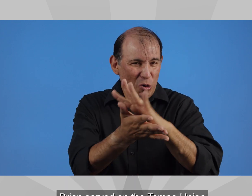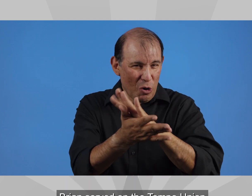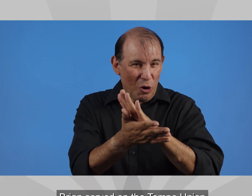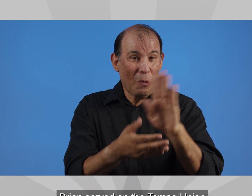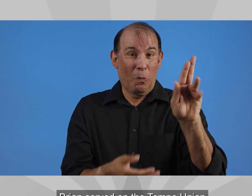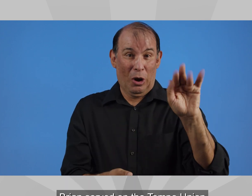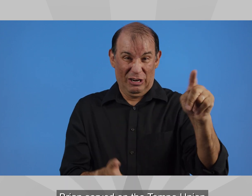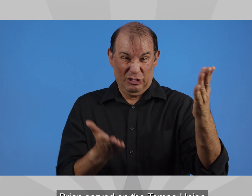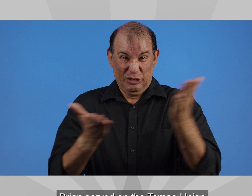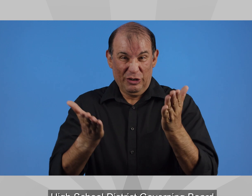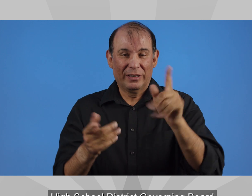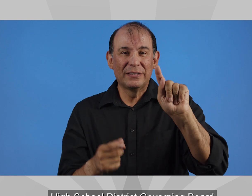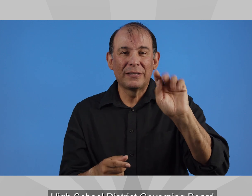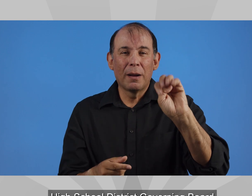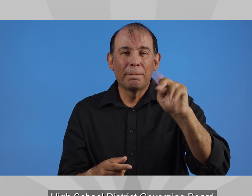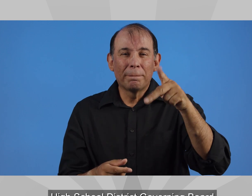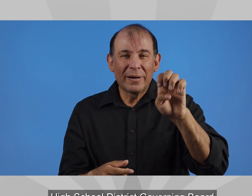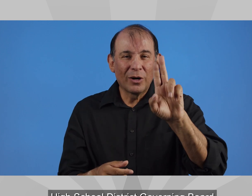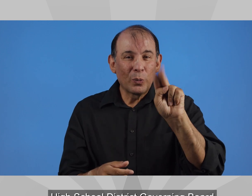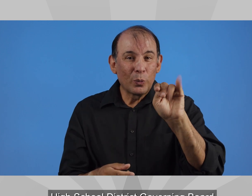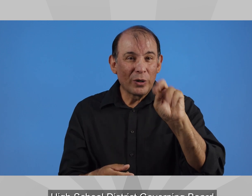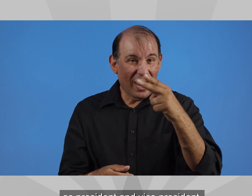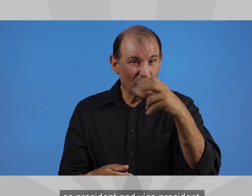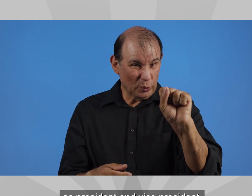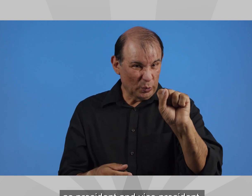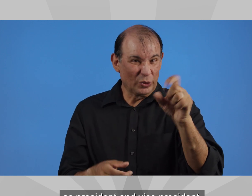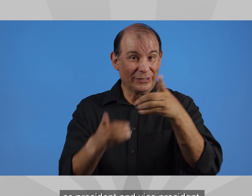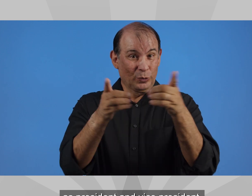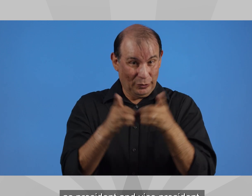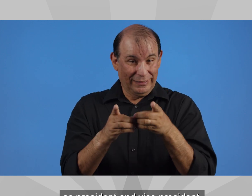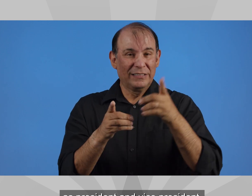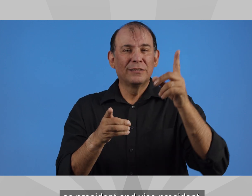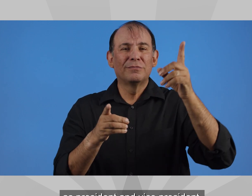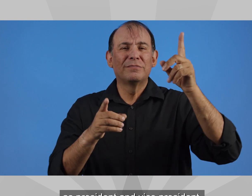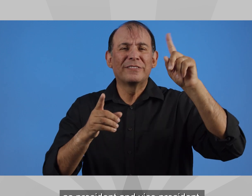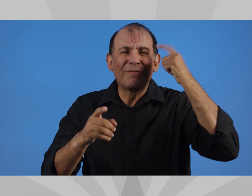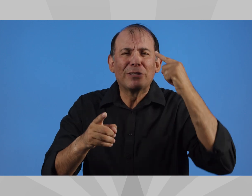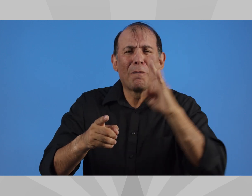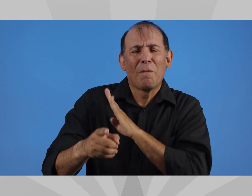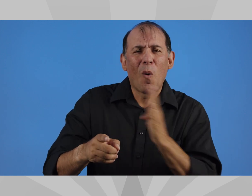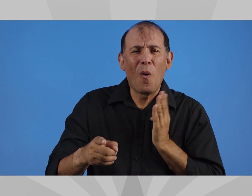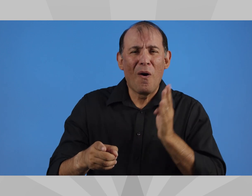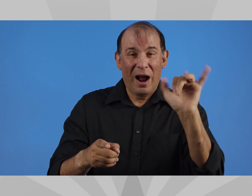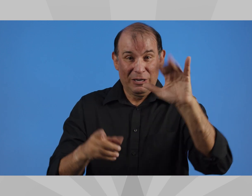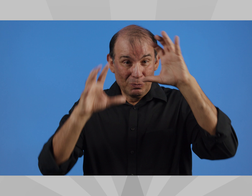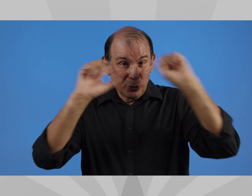Brian served on the Tempe Union High School District Governing Board as president and vice president.